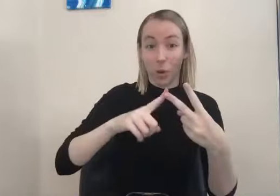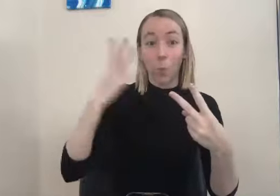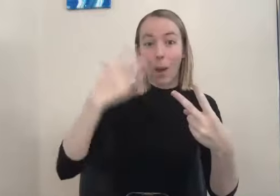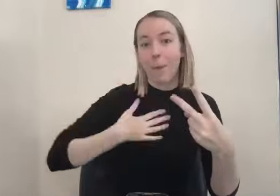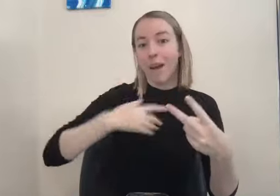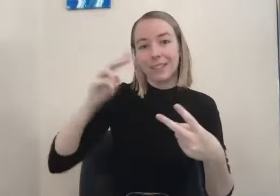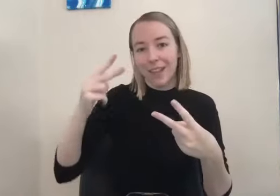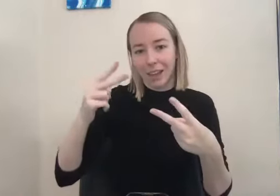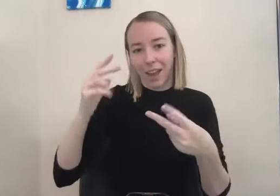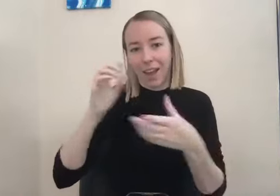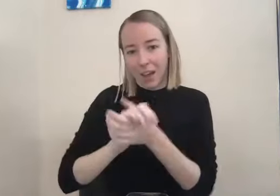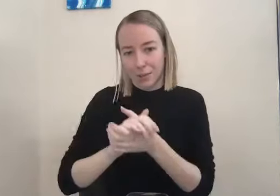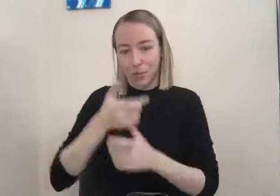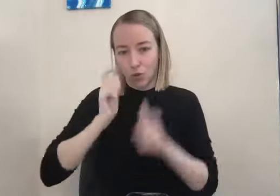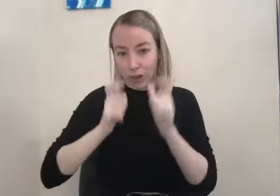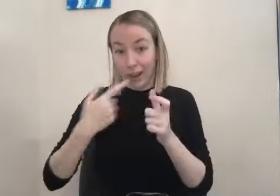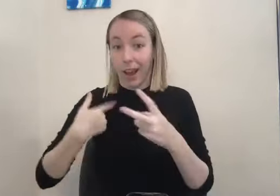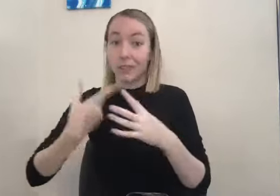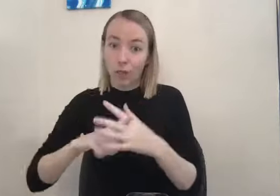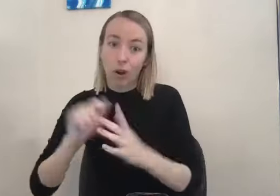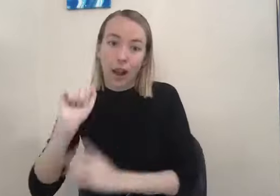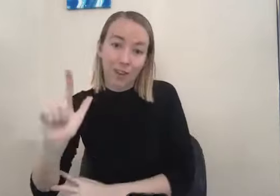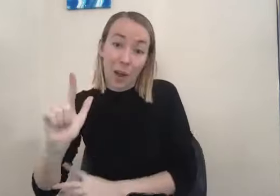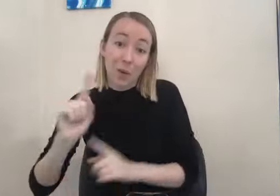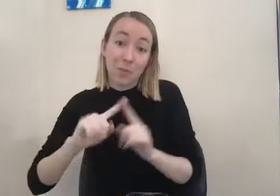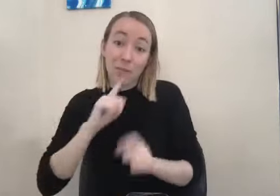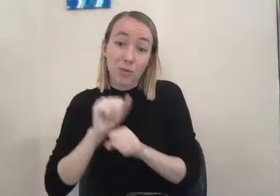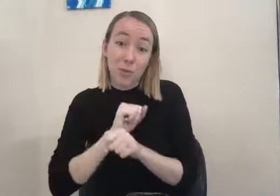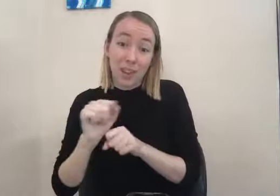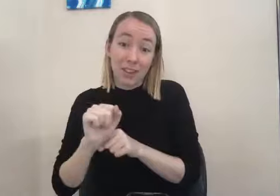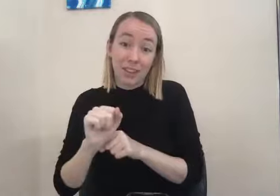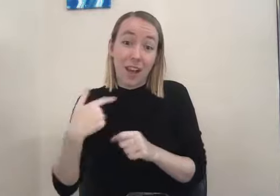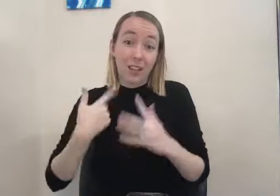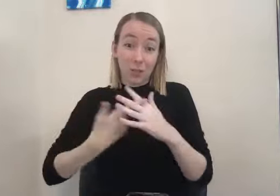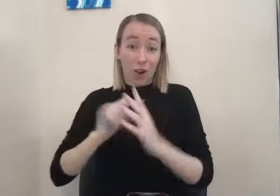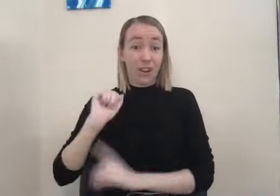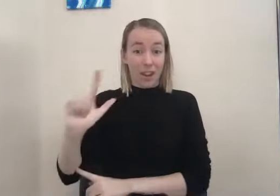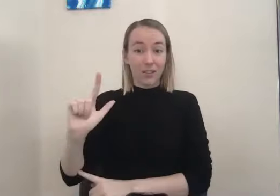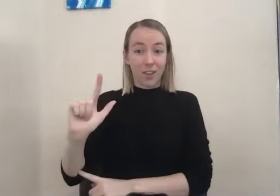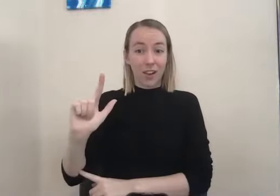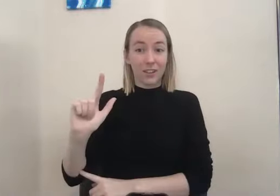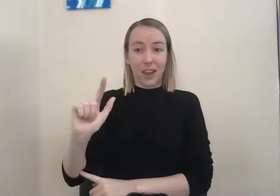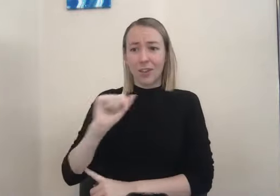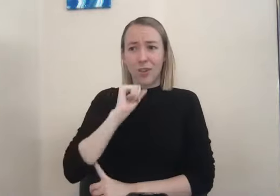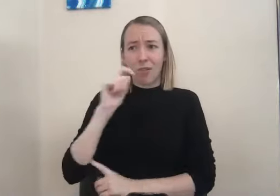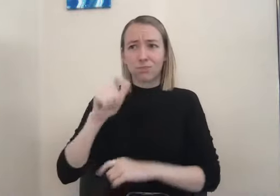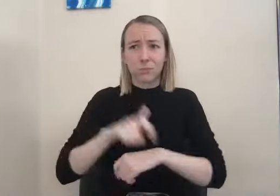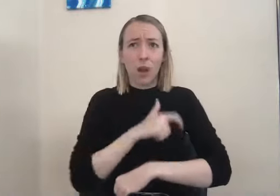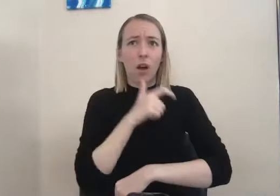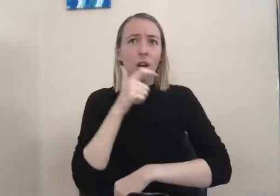me, and I got married to him because I thought that was what you did. I didn't recognise the alcohol that